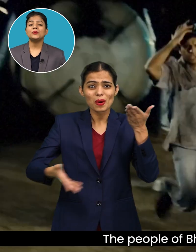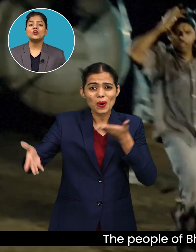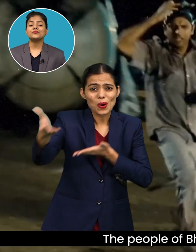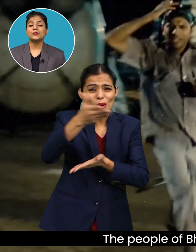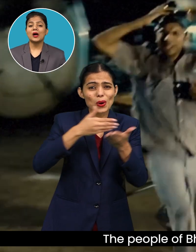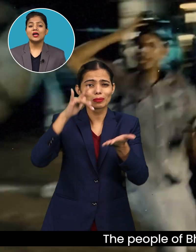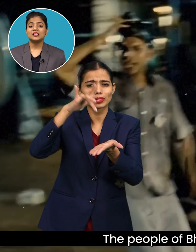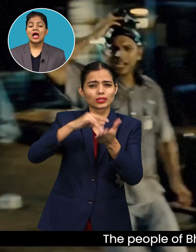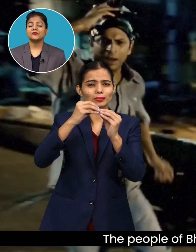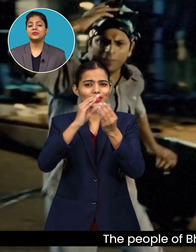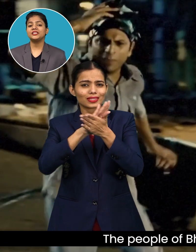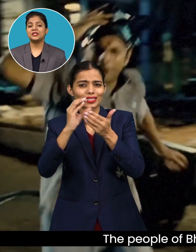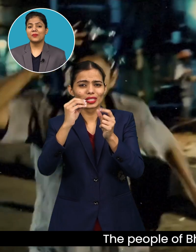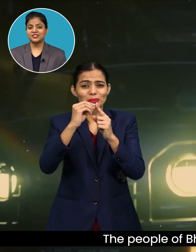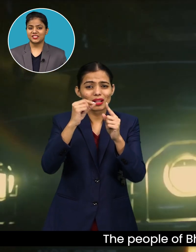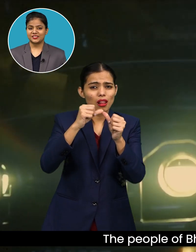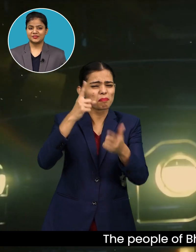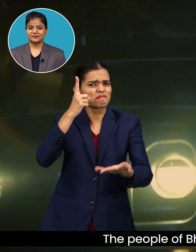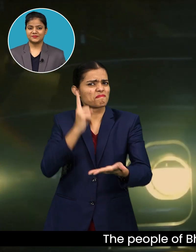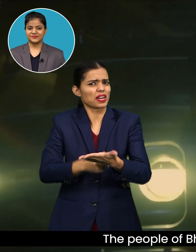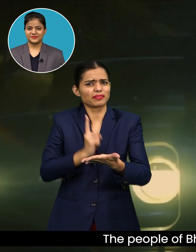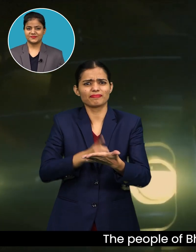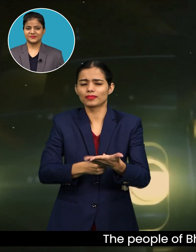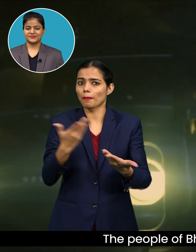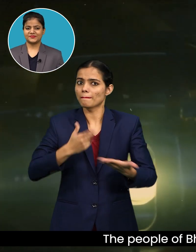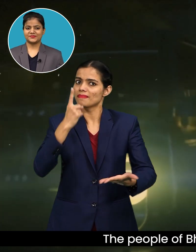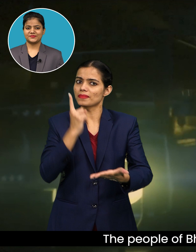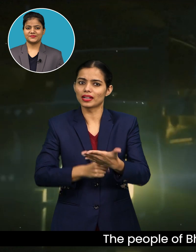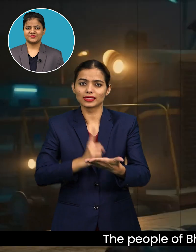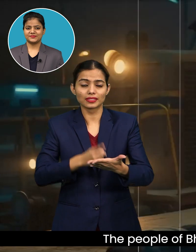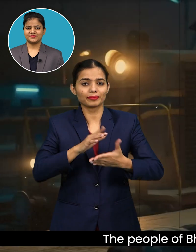The people of Bhopal have been demanding